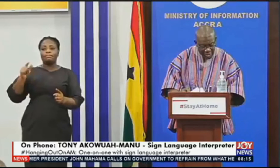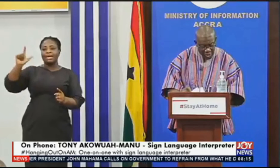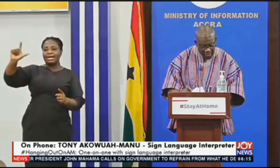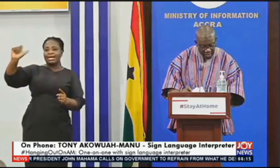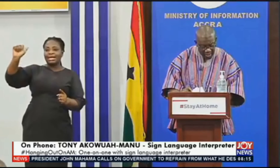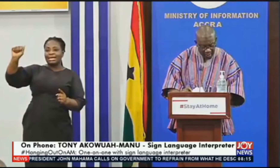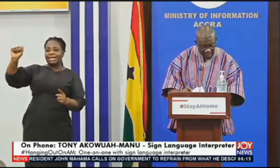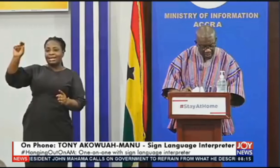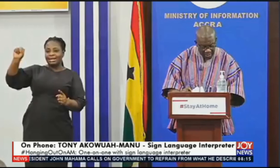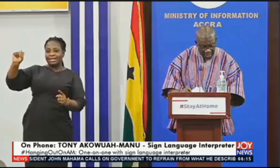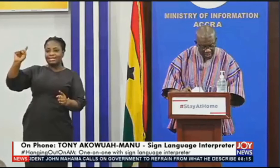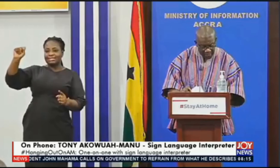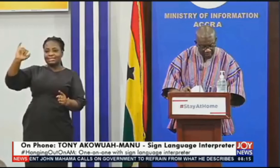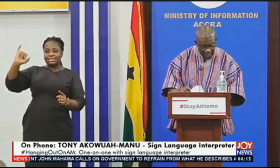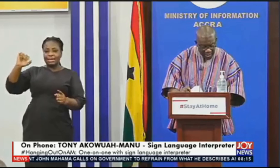well.